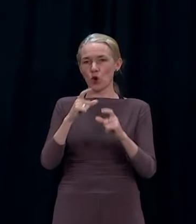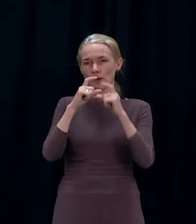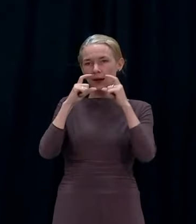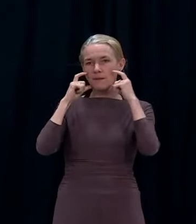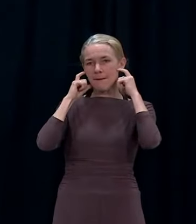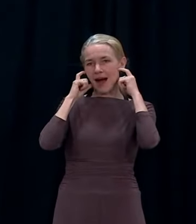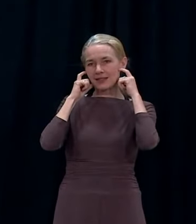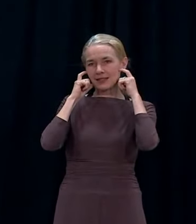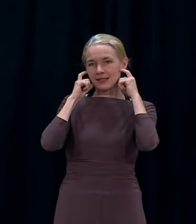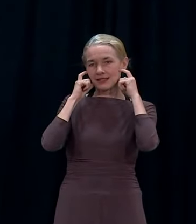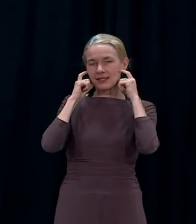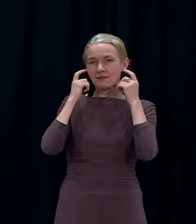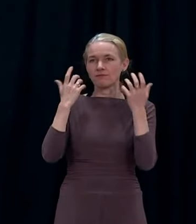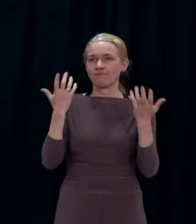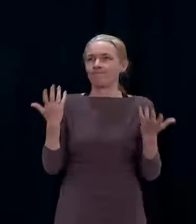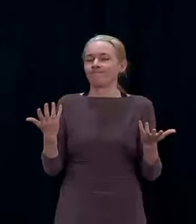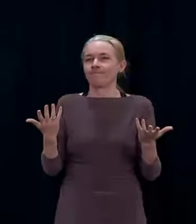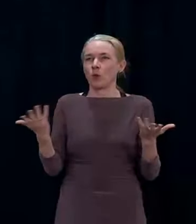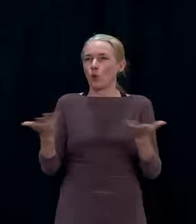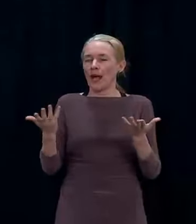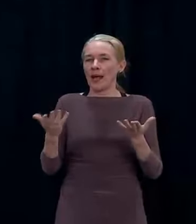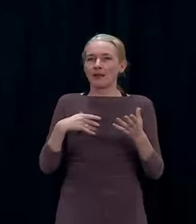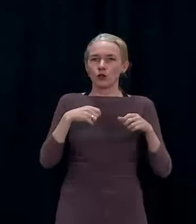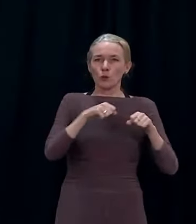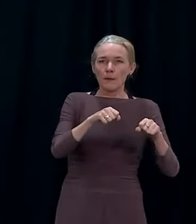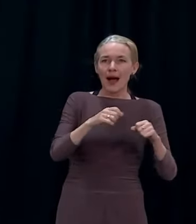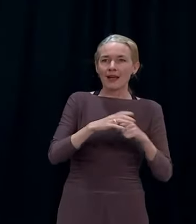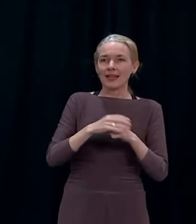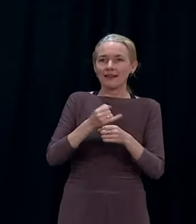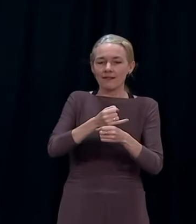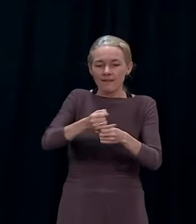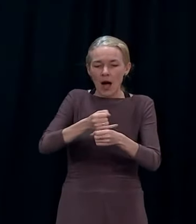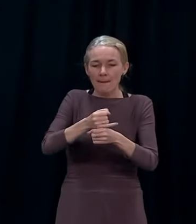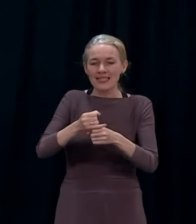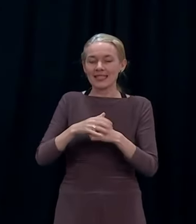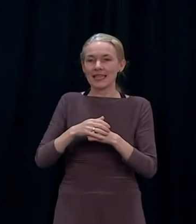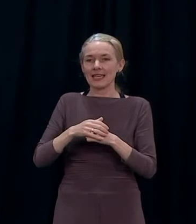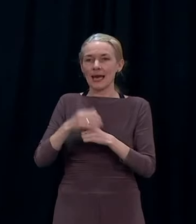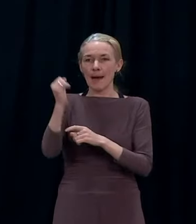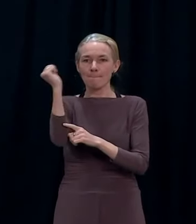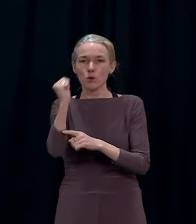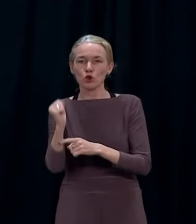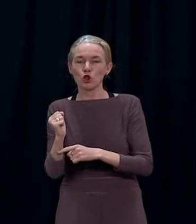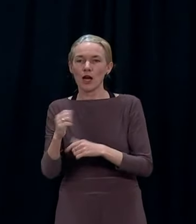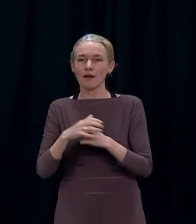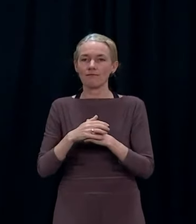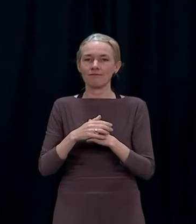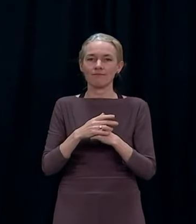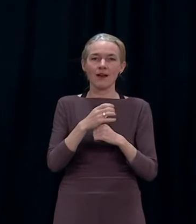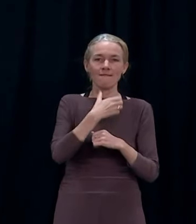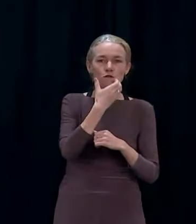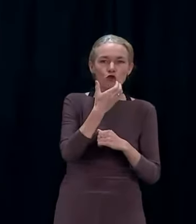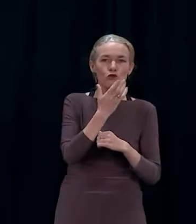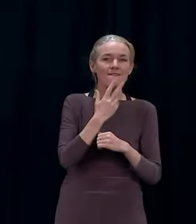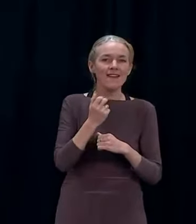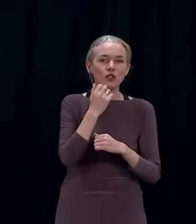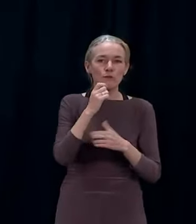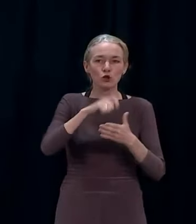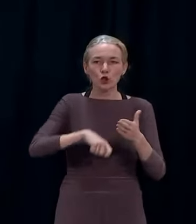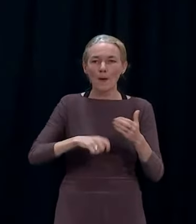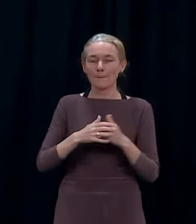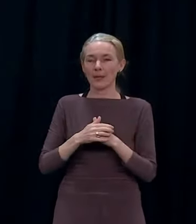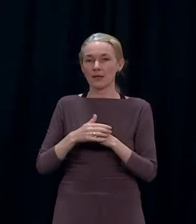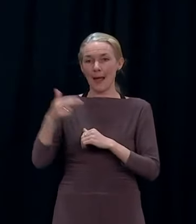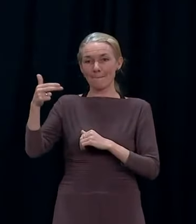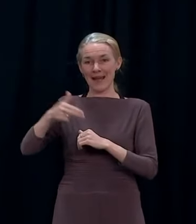facing businesses such as supermarkets, pharmacies, butchers, greengrocers, takeaways and petrol stations. And to